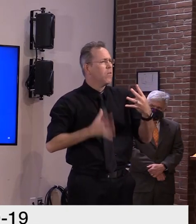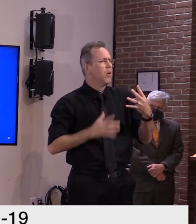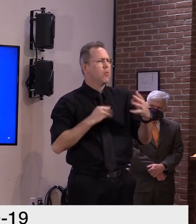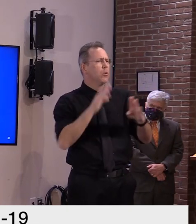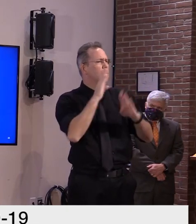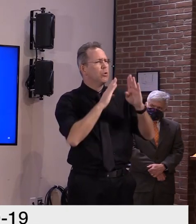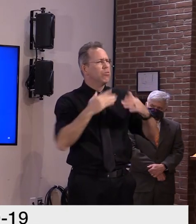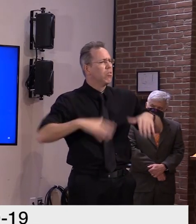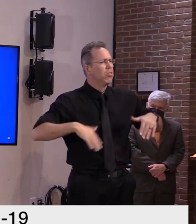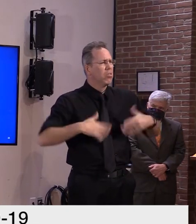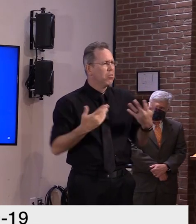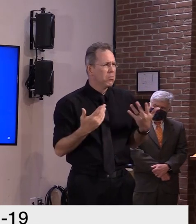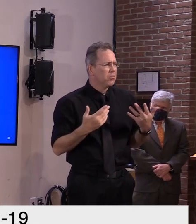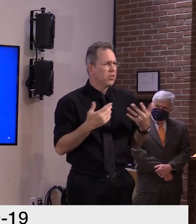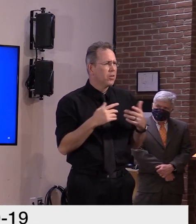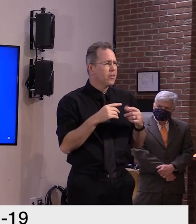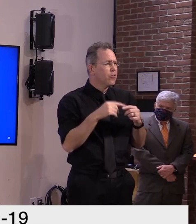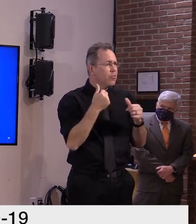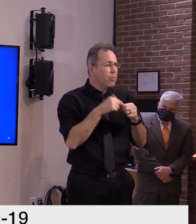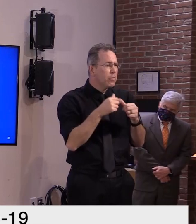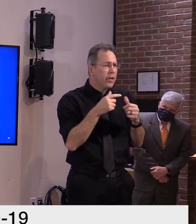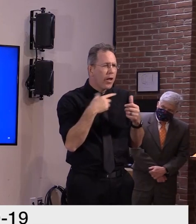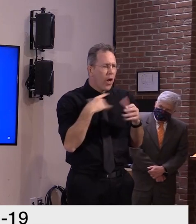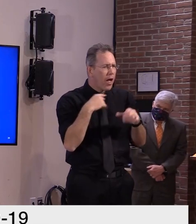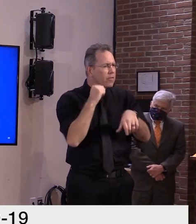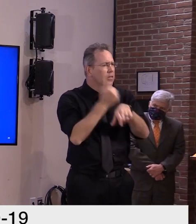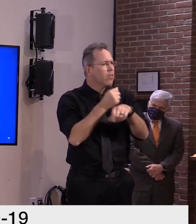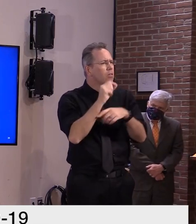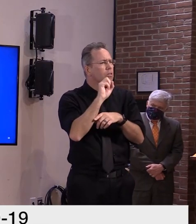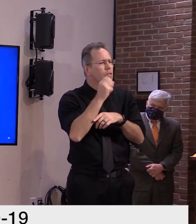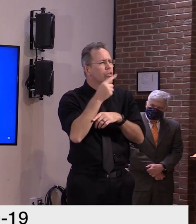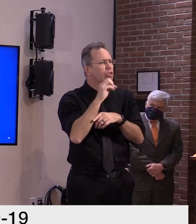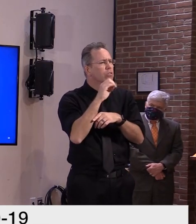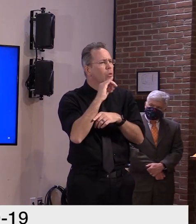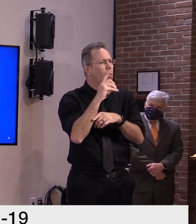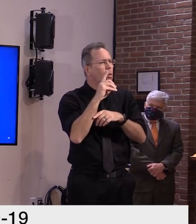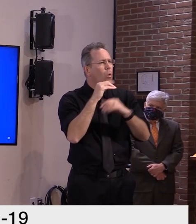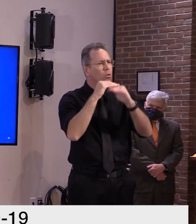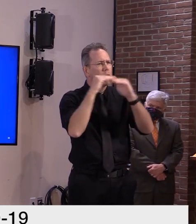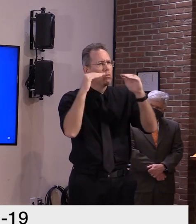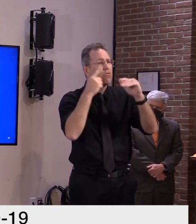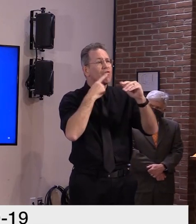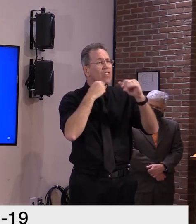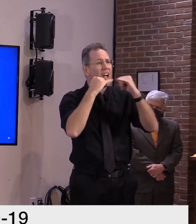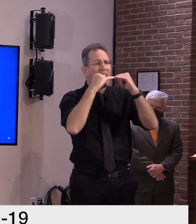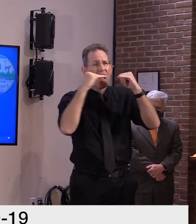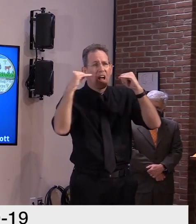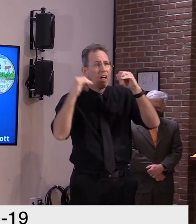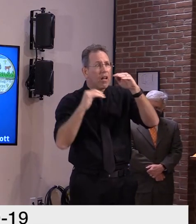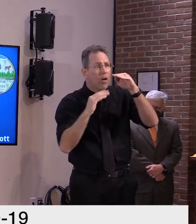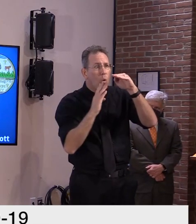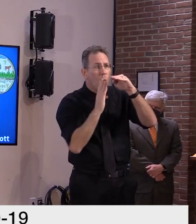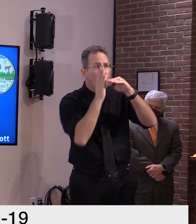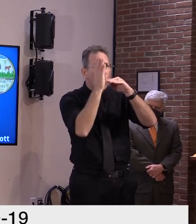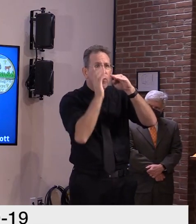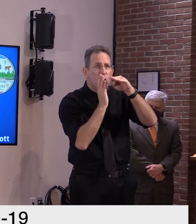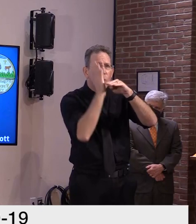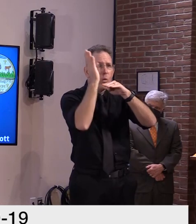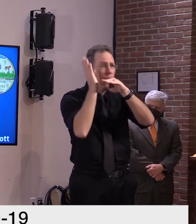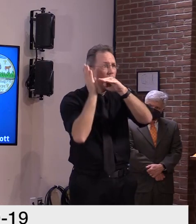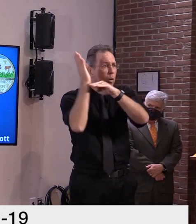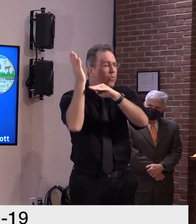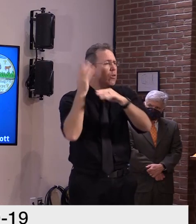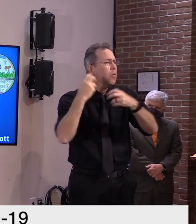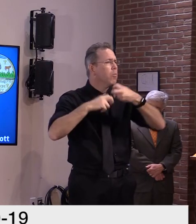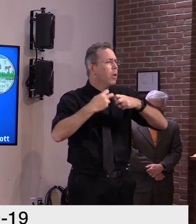the so-called guardrails that we would be concerned about. That's one thing. But there's part of this game that isn't just reacting to